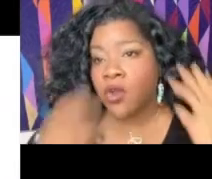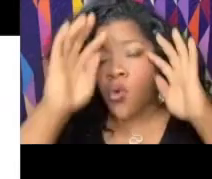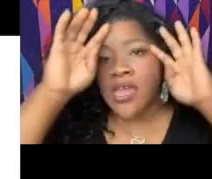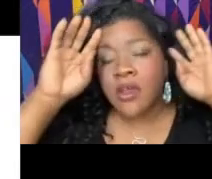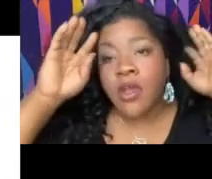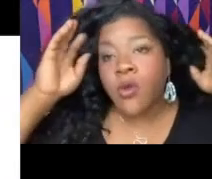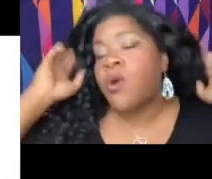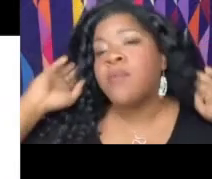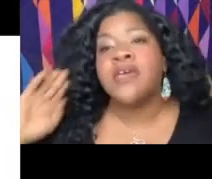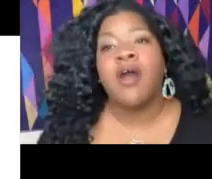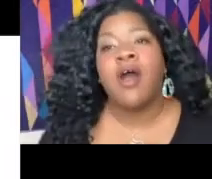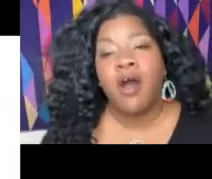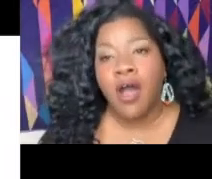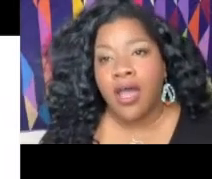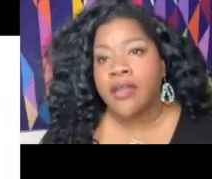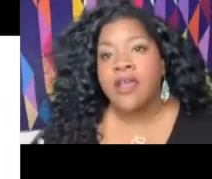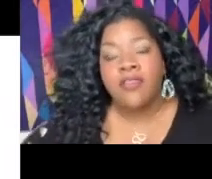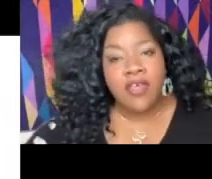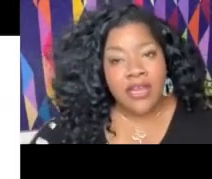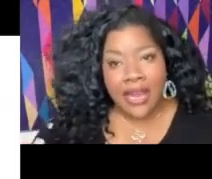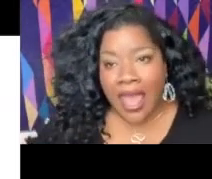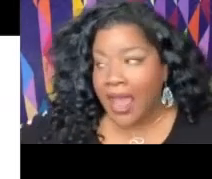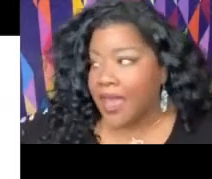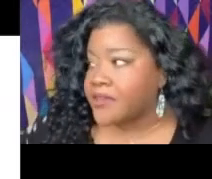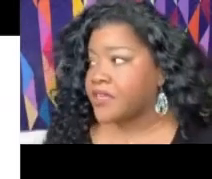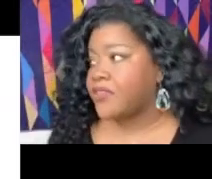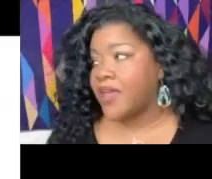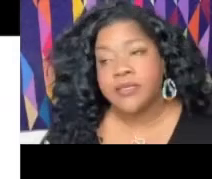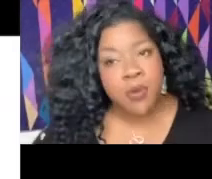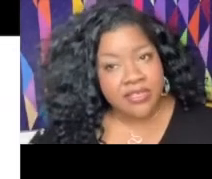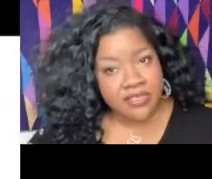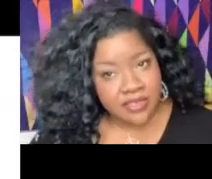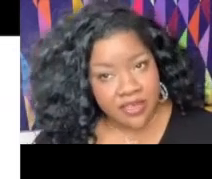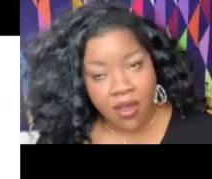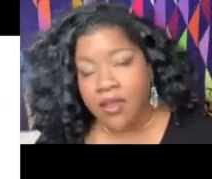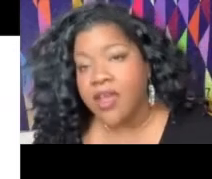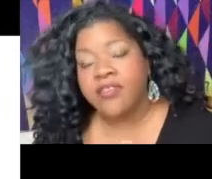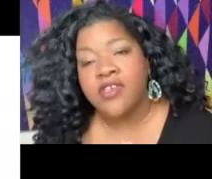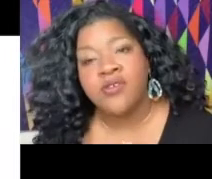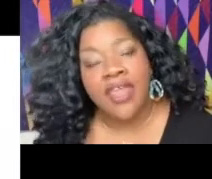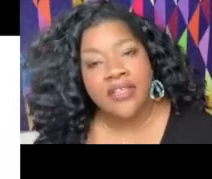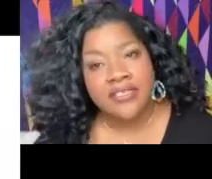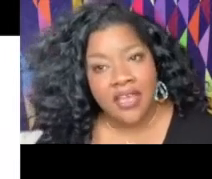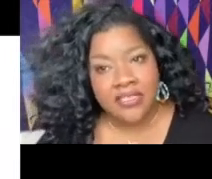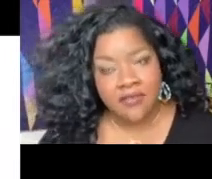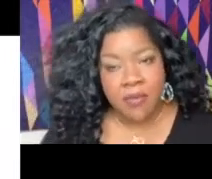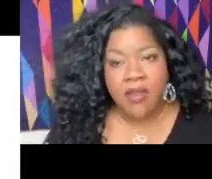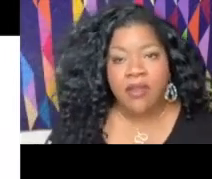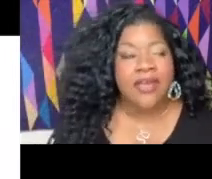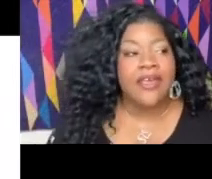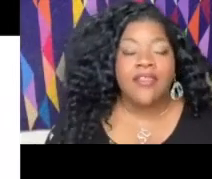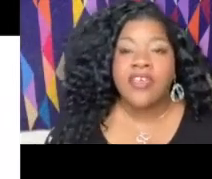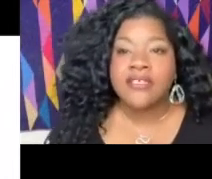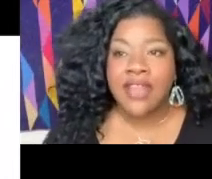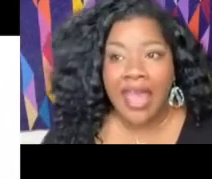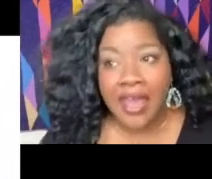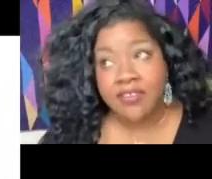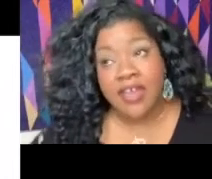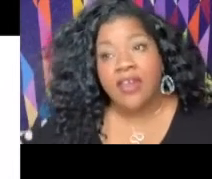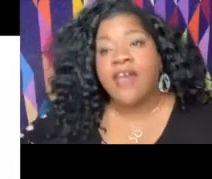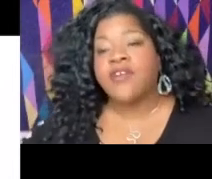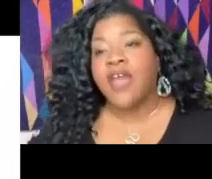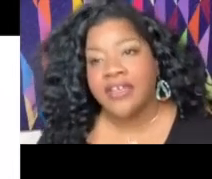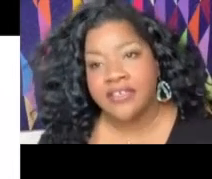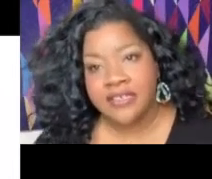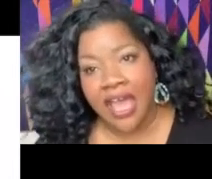Black, queer woman on the land that is presently called the United States of America. This land